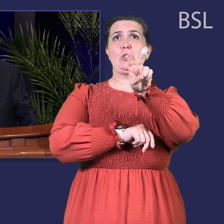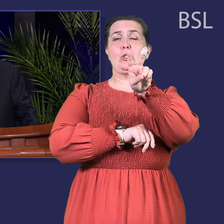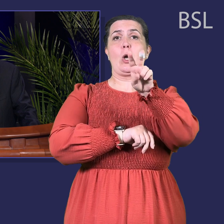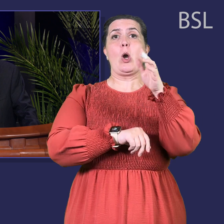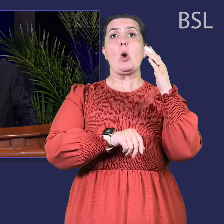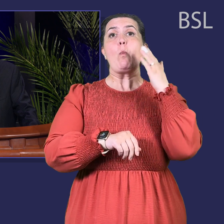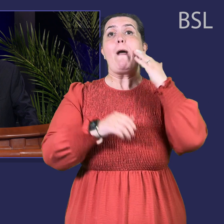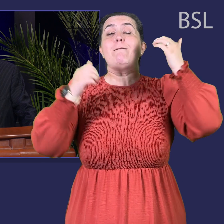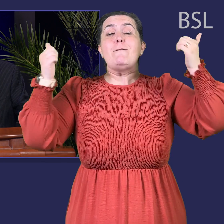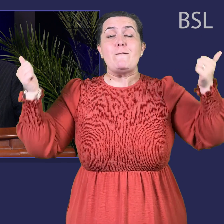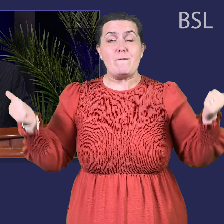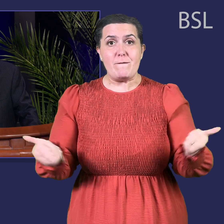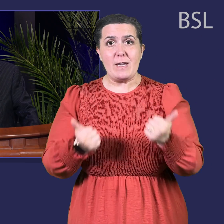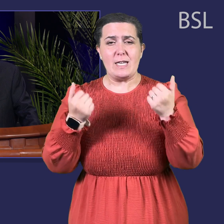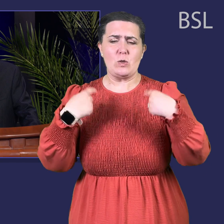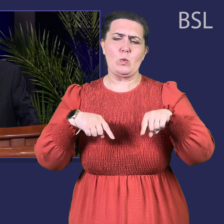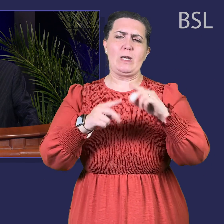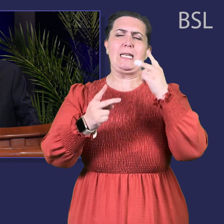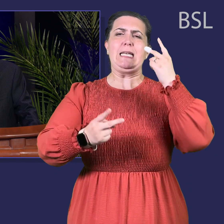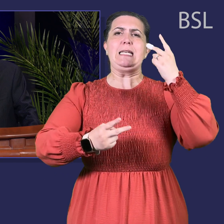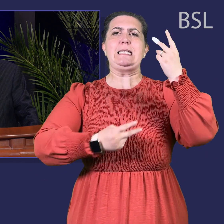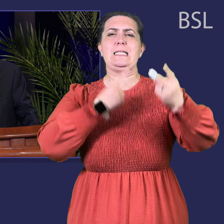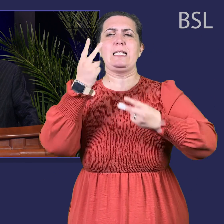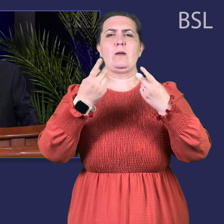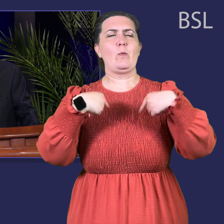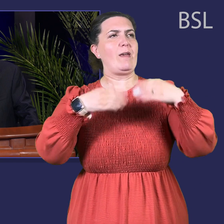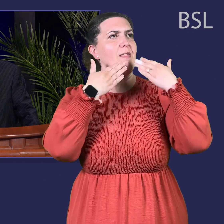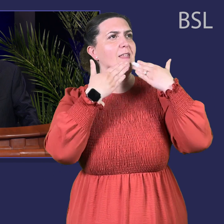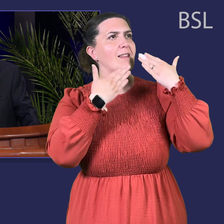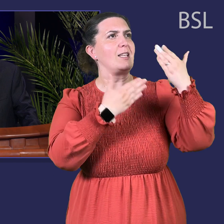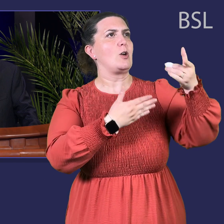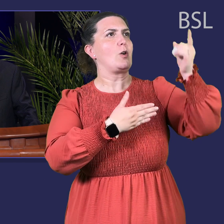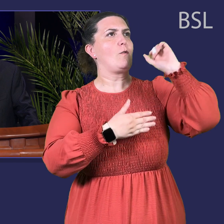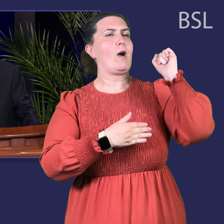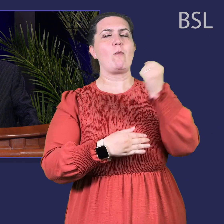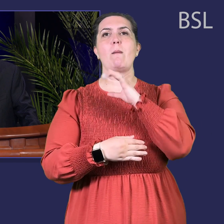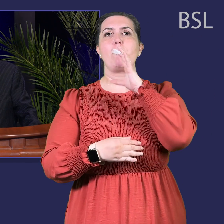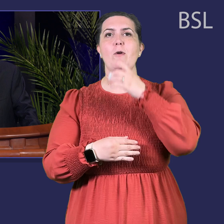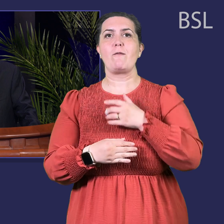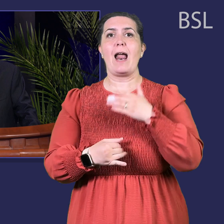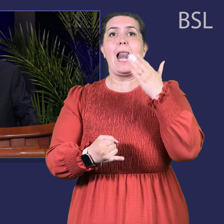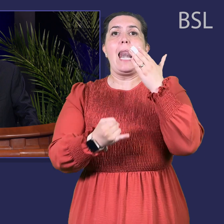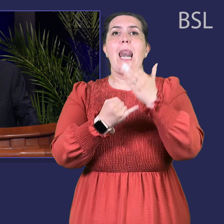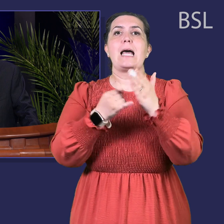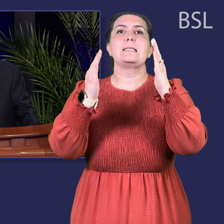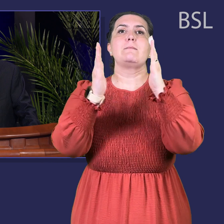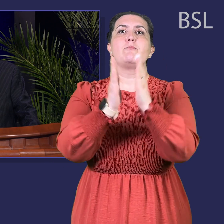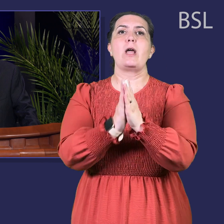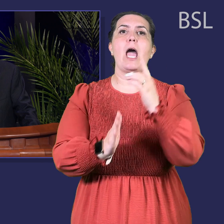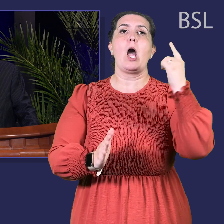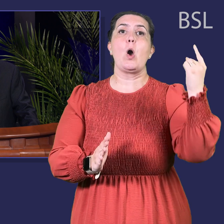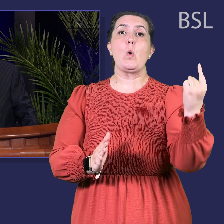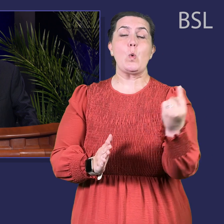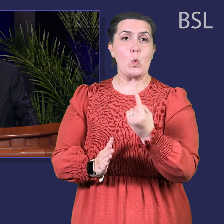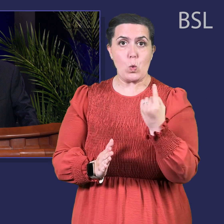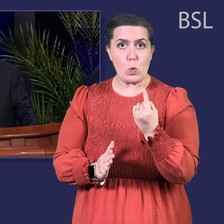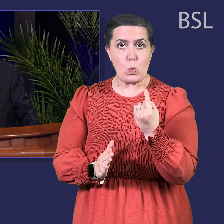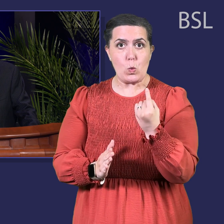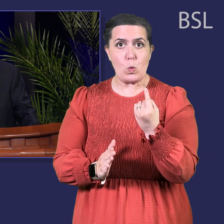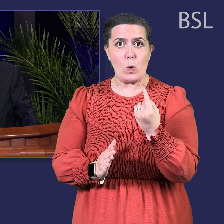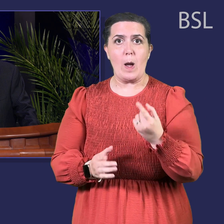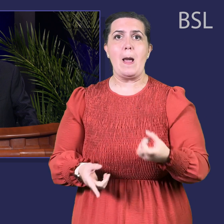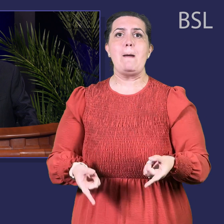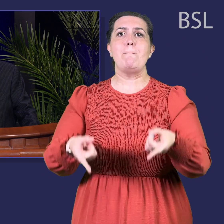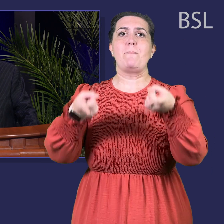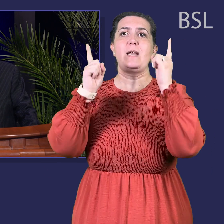Nelson, after which we will sing, "We Thank Thee, O God, for a Prophet." The benediction will then